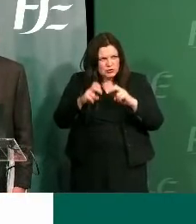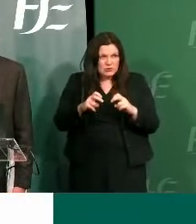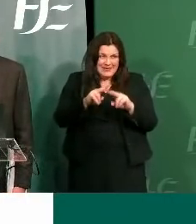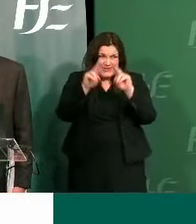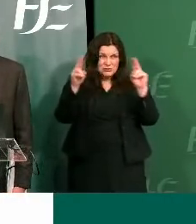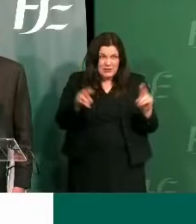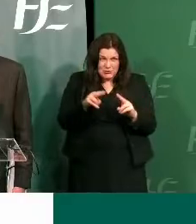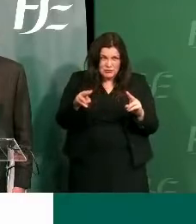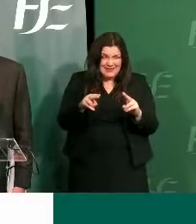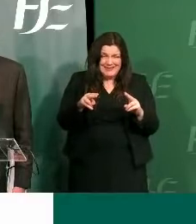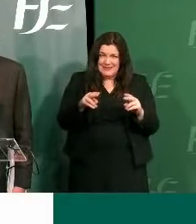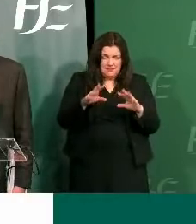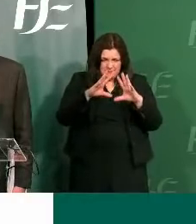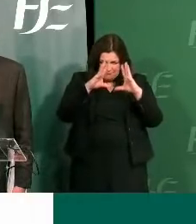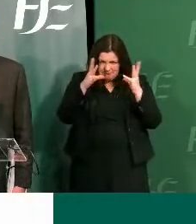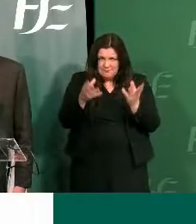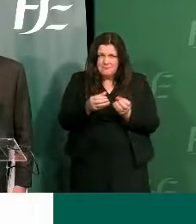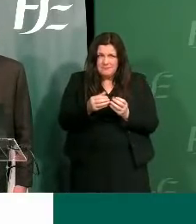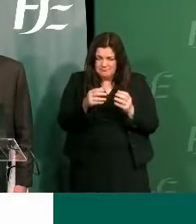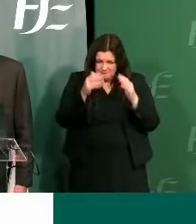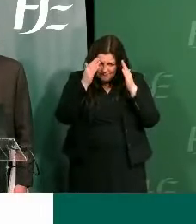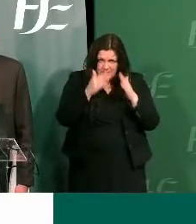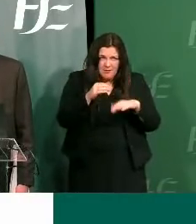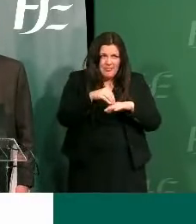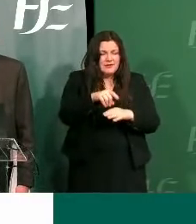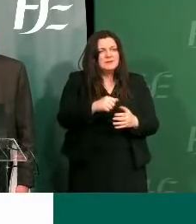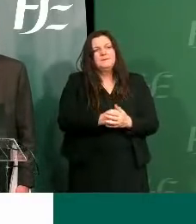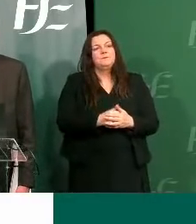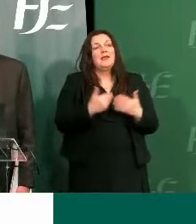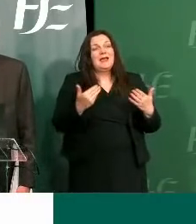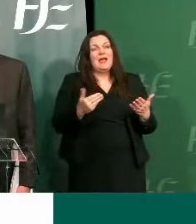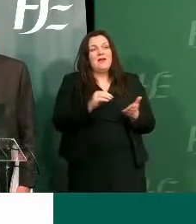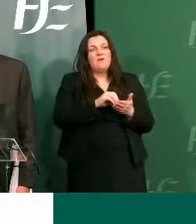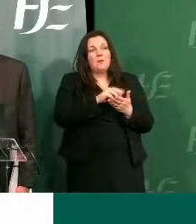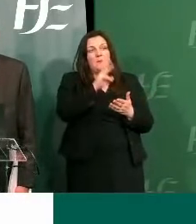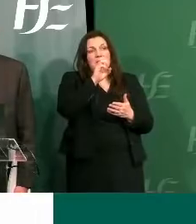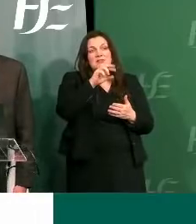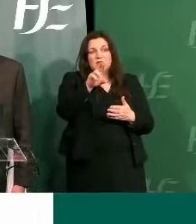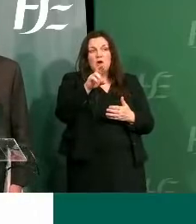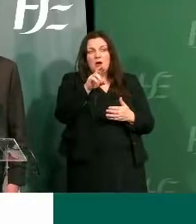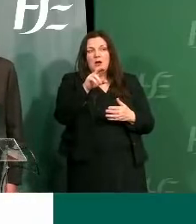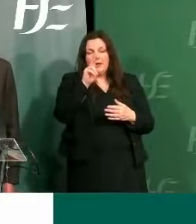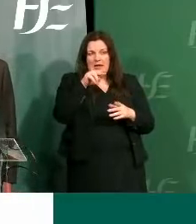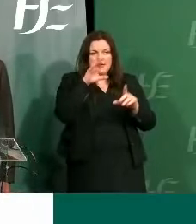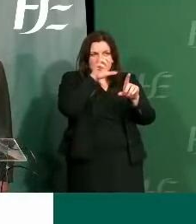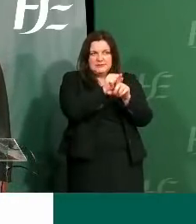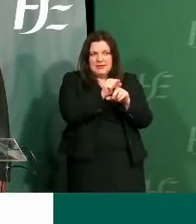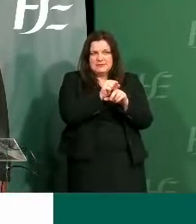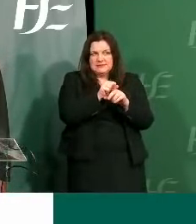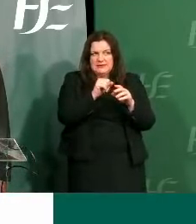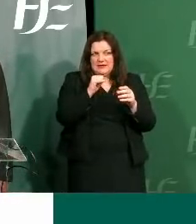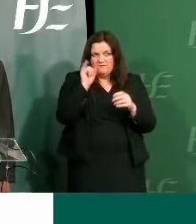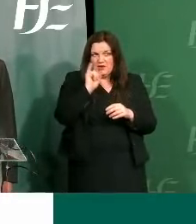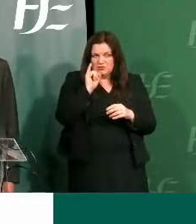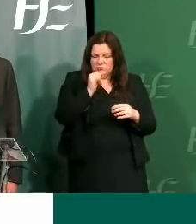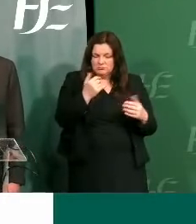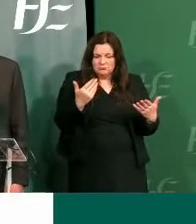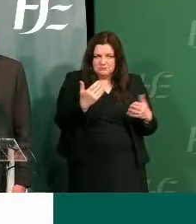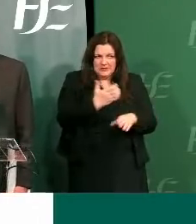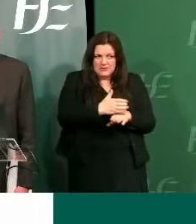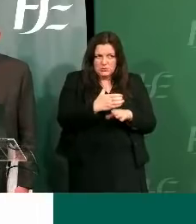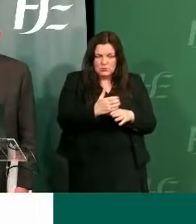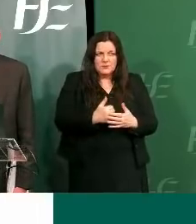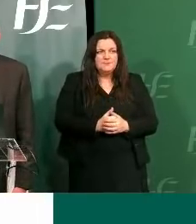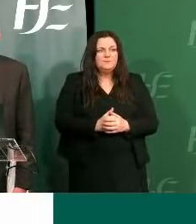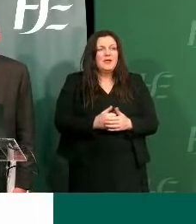to demonstrate whether or not this is the case. Effectiveness of current tests or PCR and antigen tests continue to detect infection. And effectiveness of